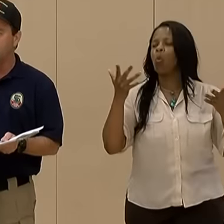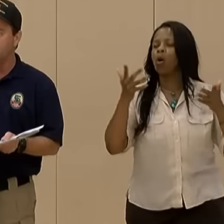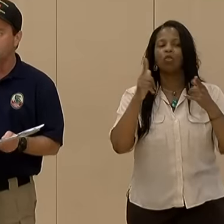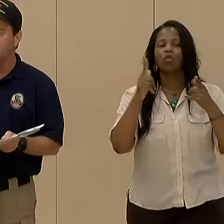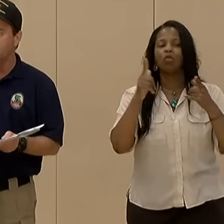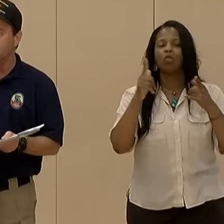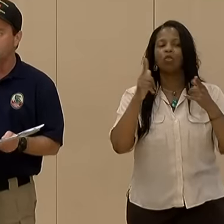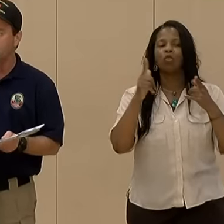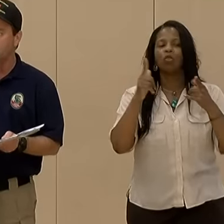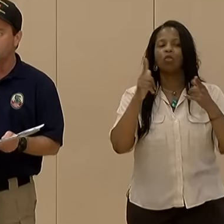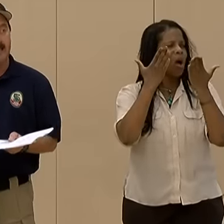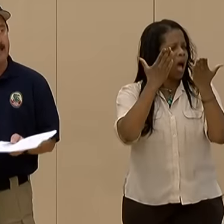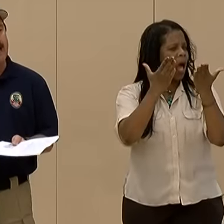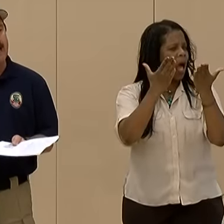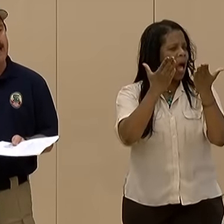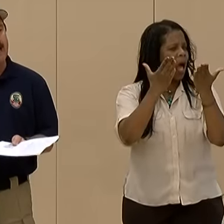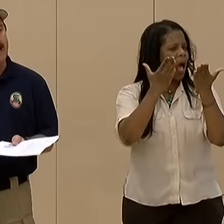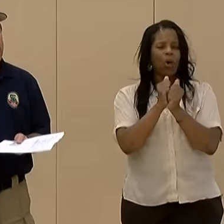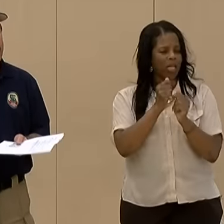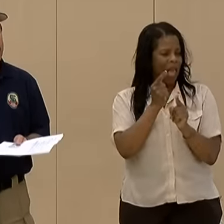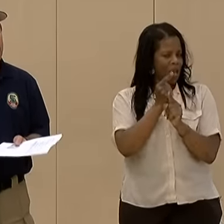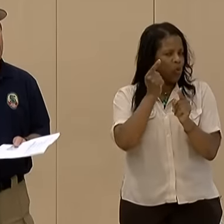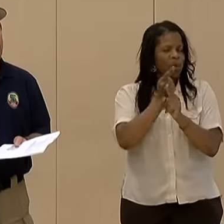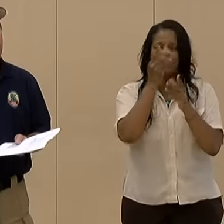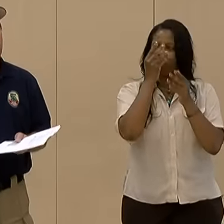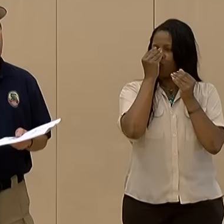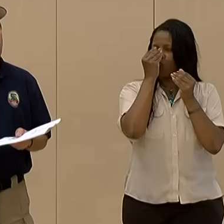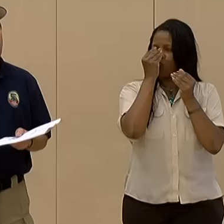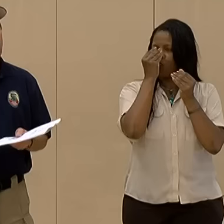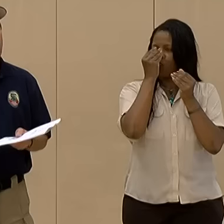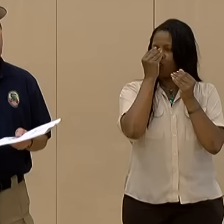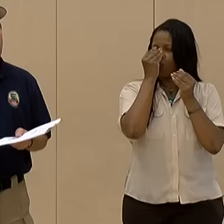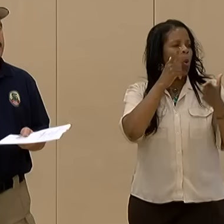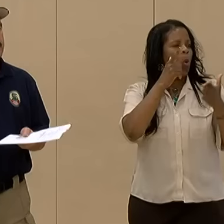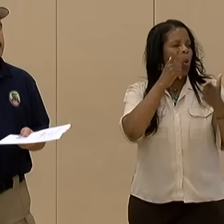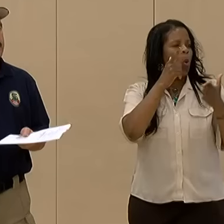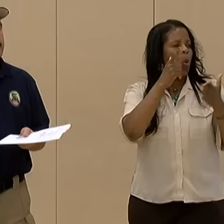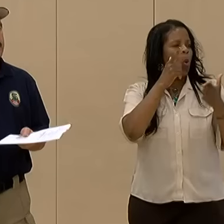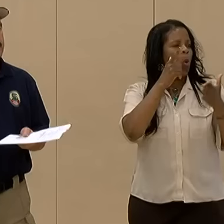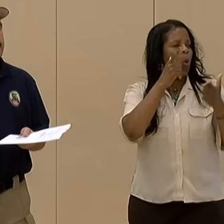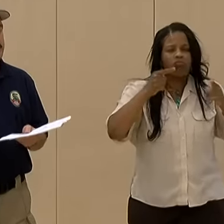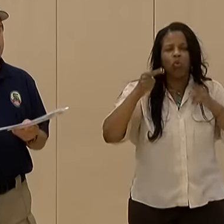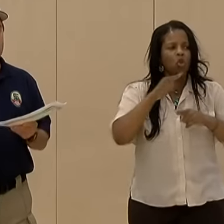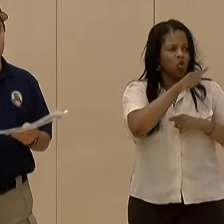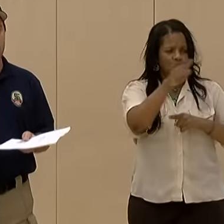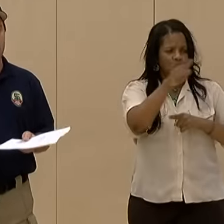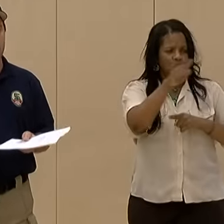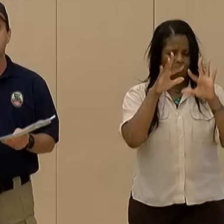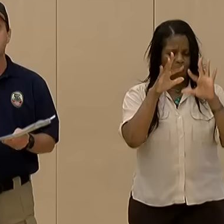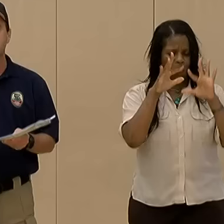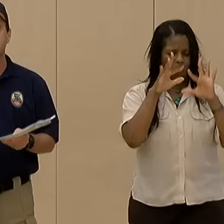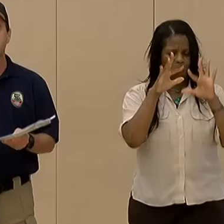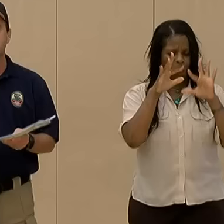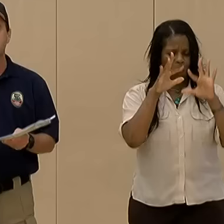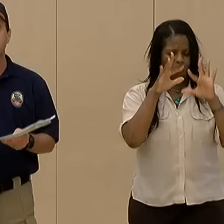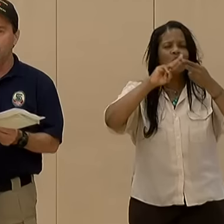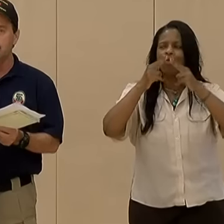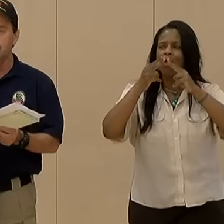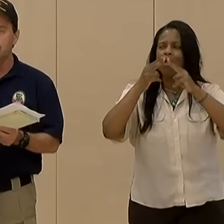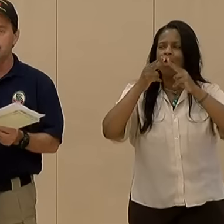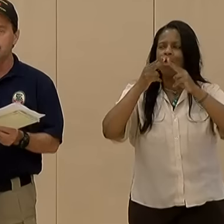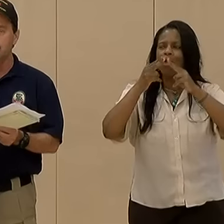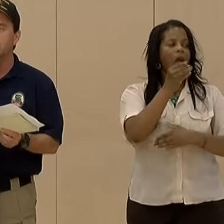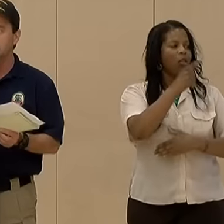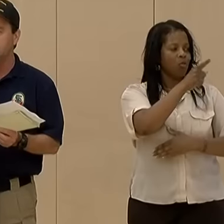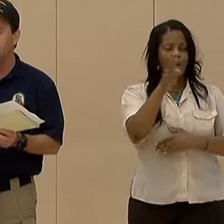you with the most timely and accurate information of what is impacting you and your loved ones and your neighbors and those